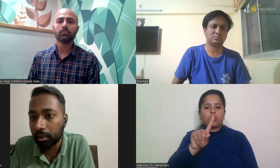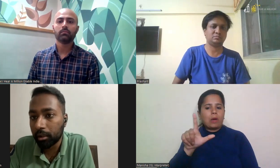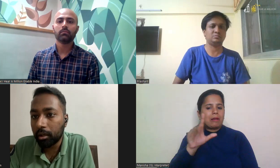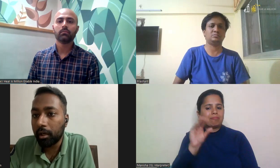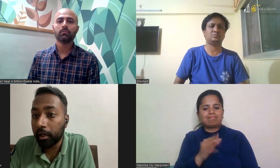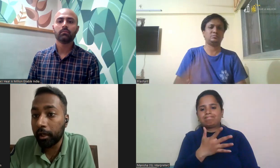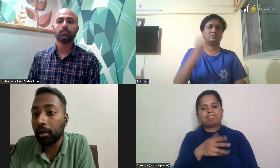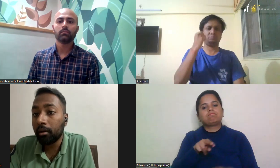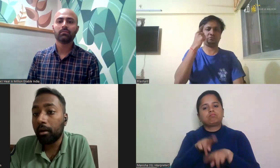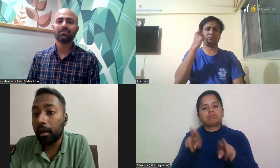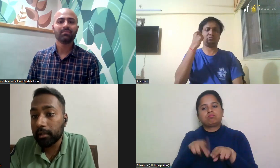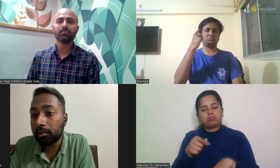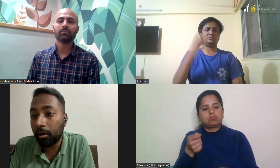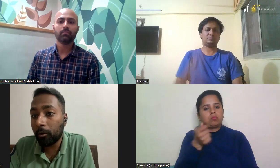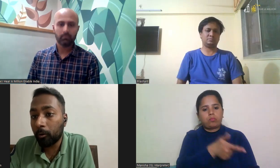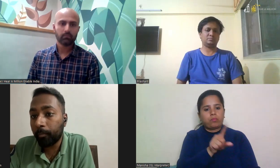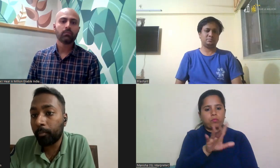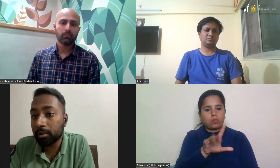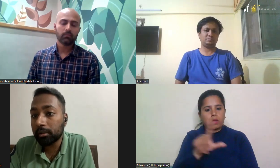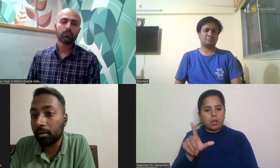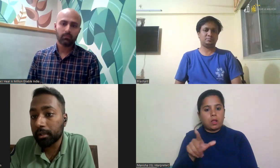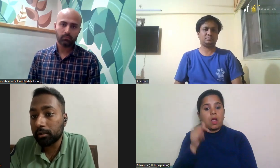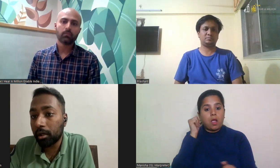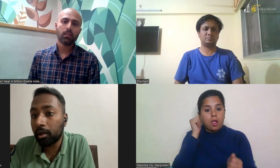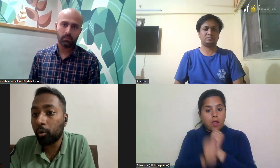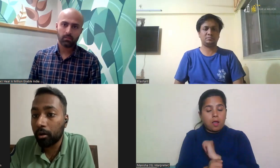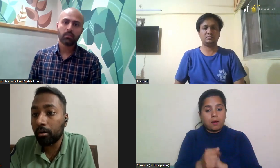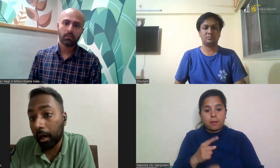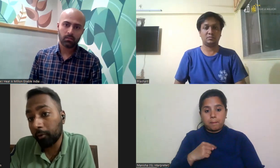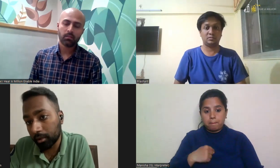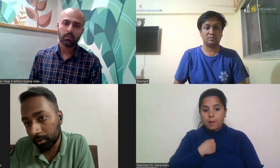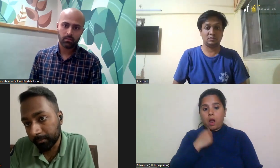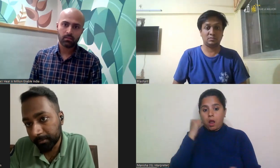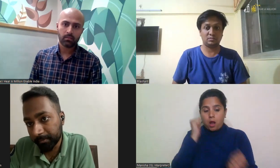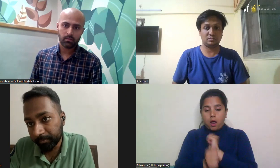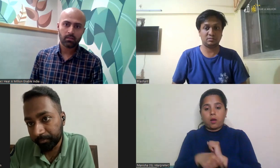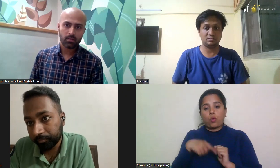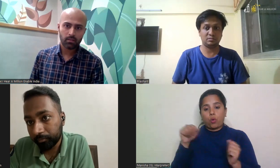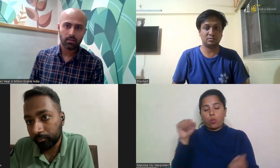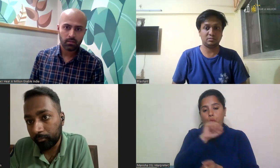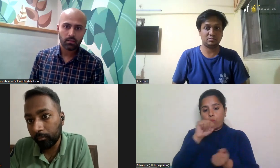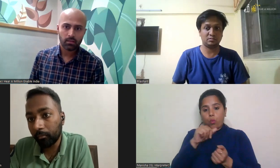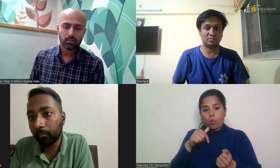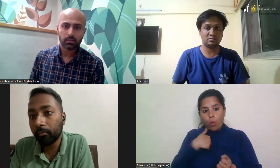family in accident of personal accident owner driver.